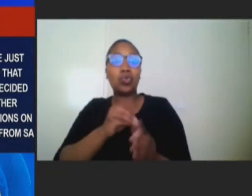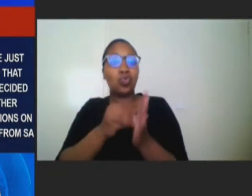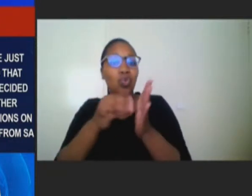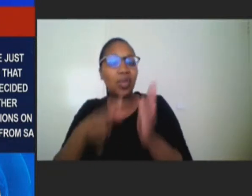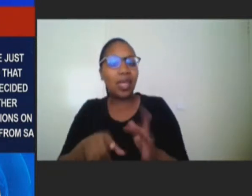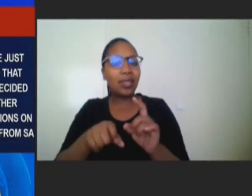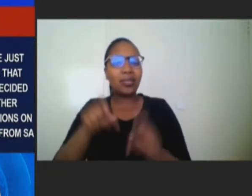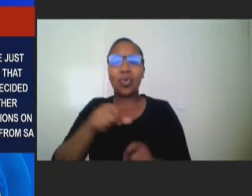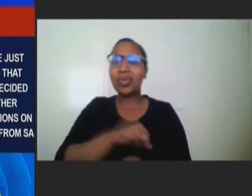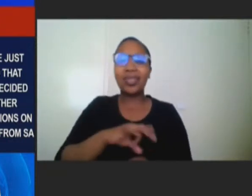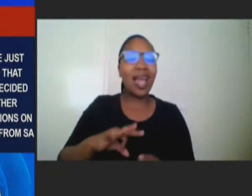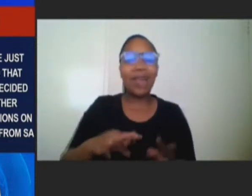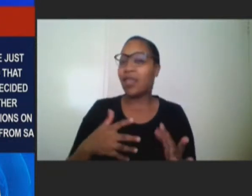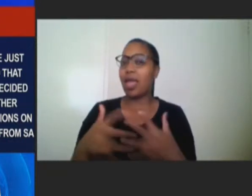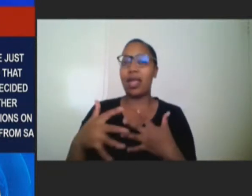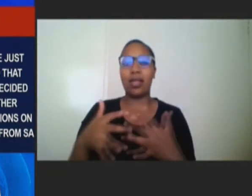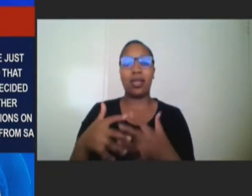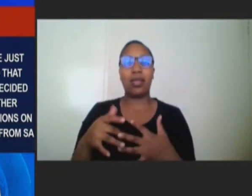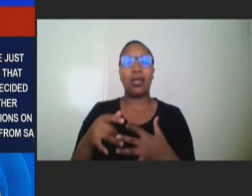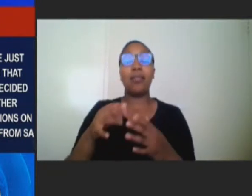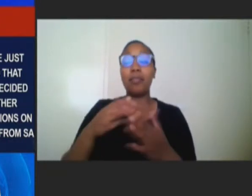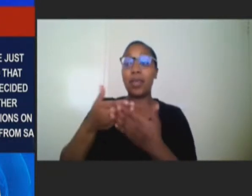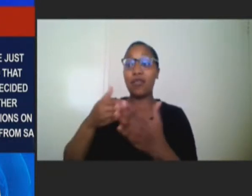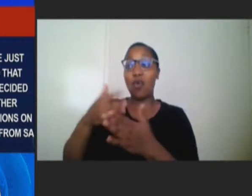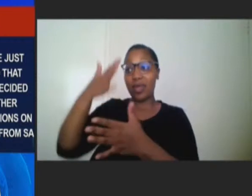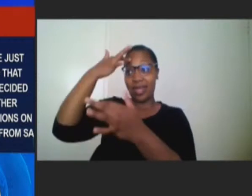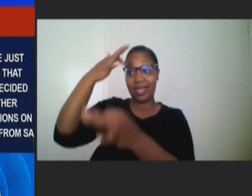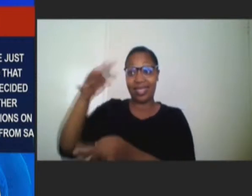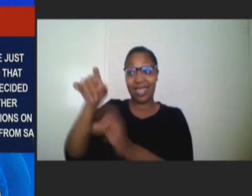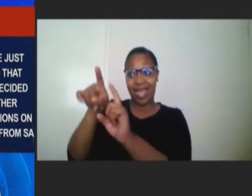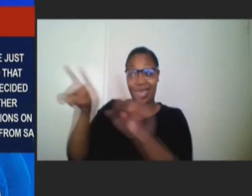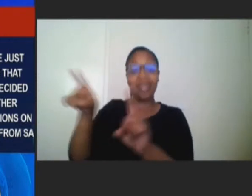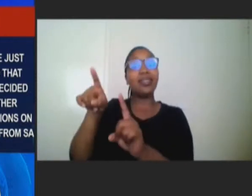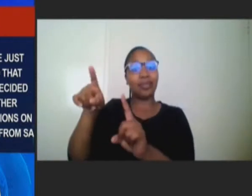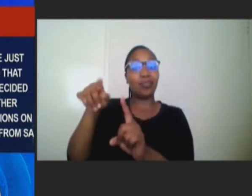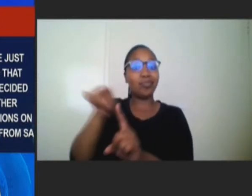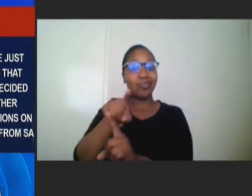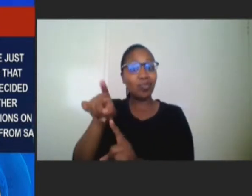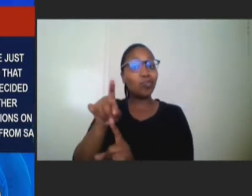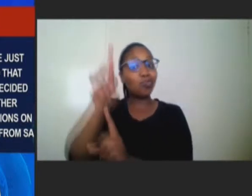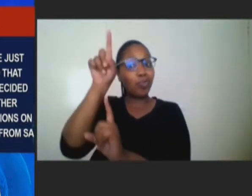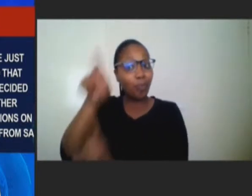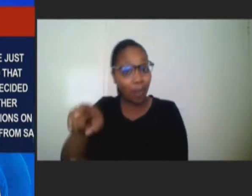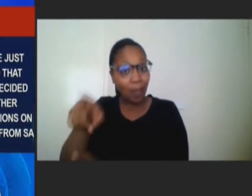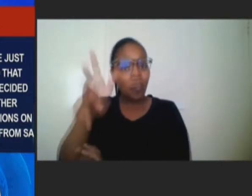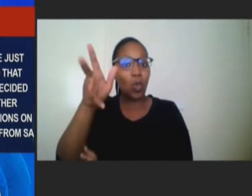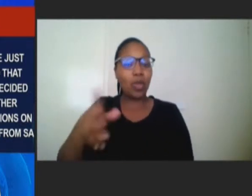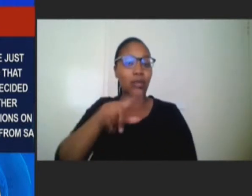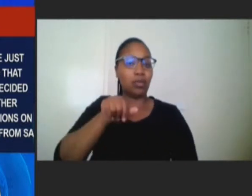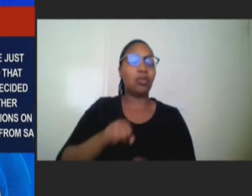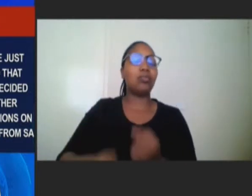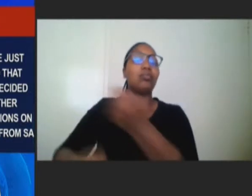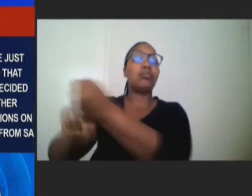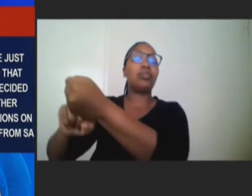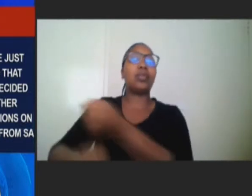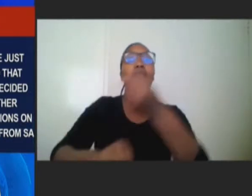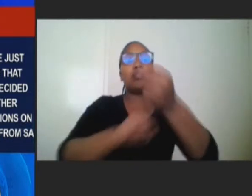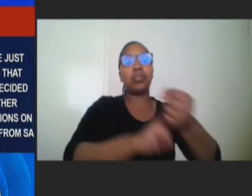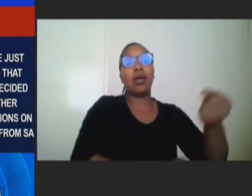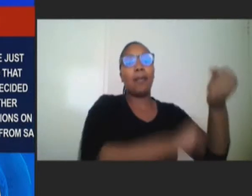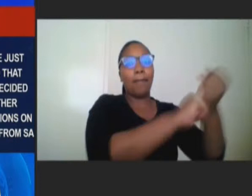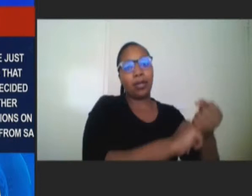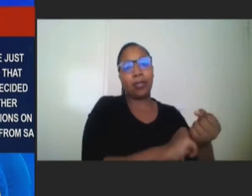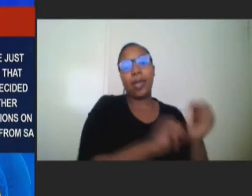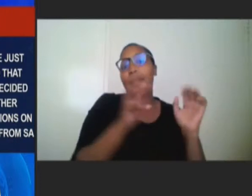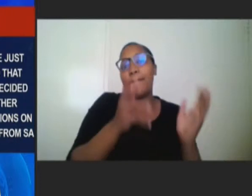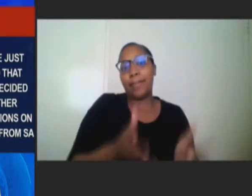that we will support those who take such a decision. And that's why we developed the